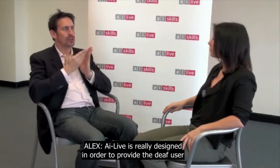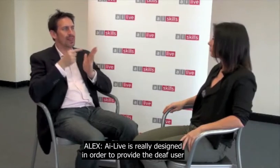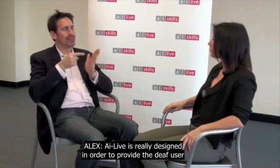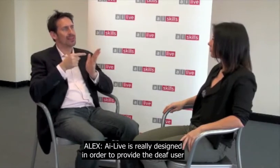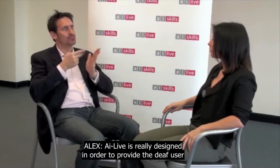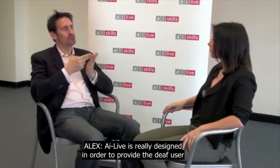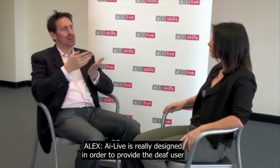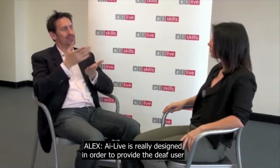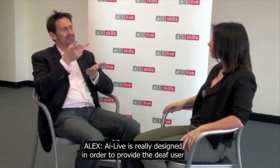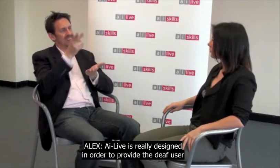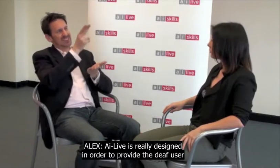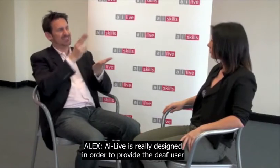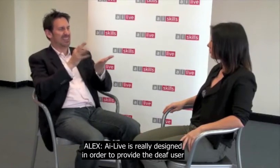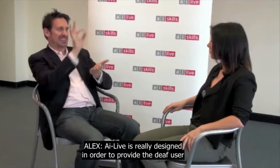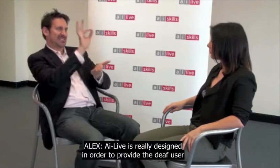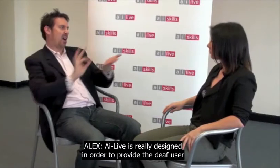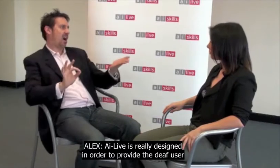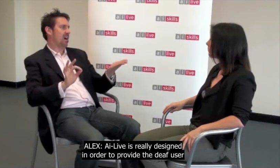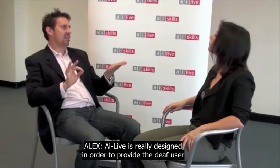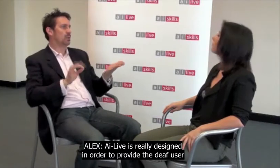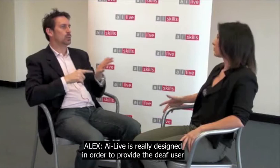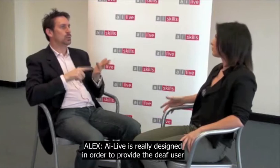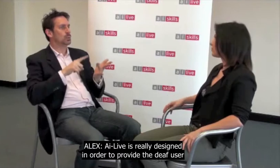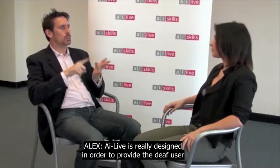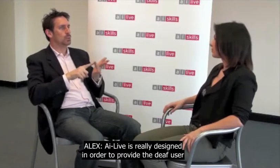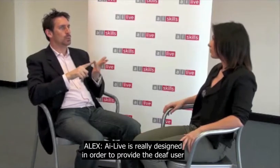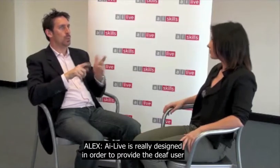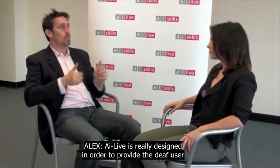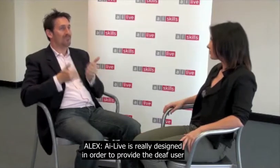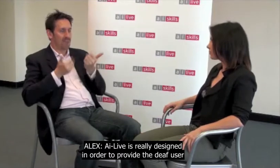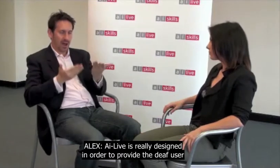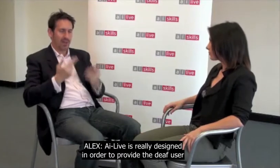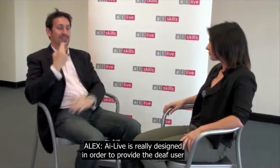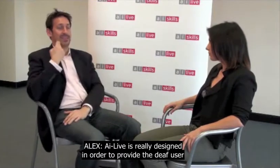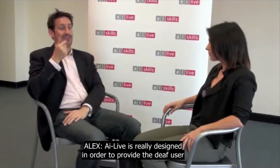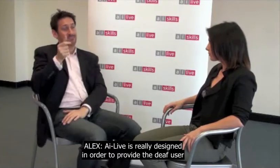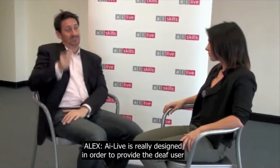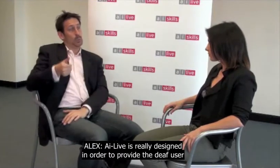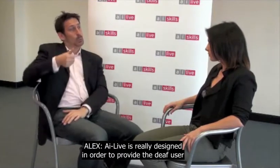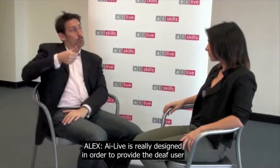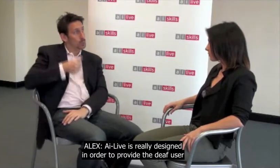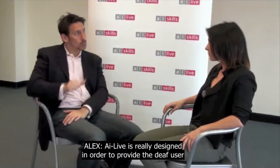ANA Live is really designed in order to provide the deaf user